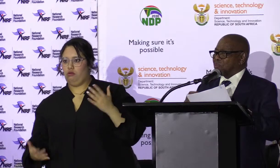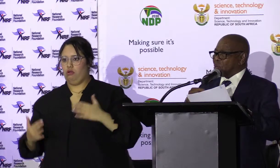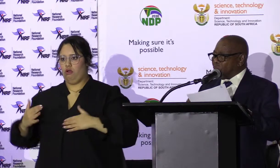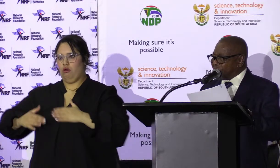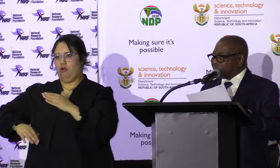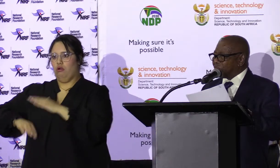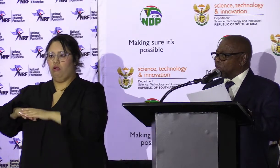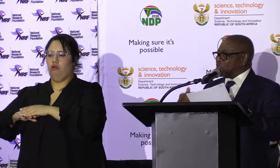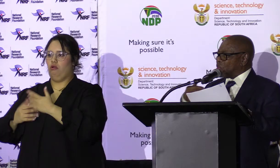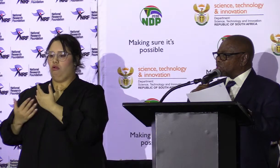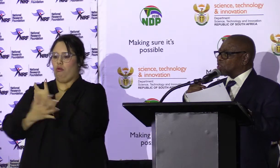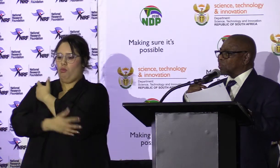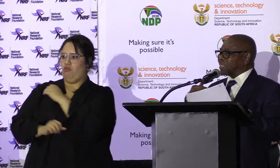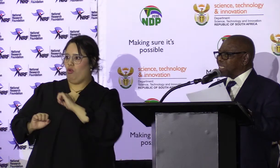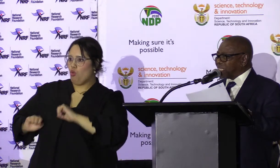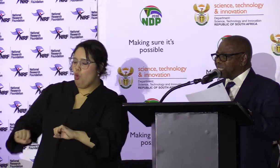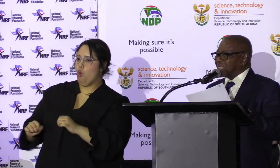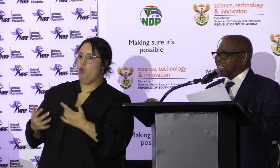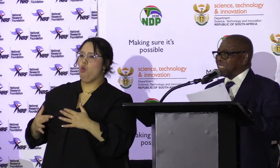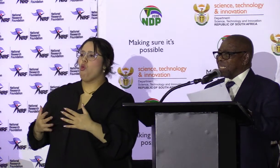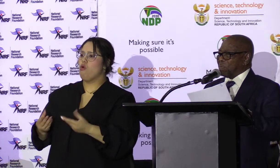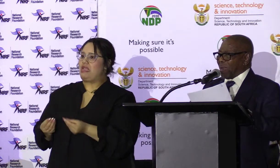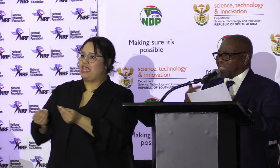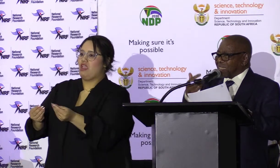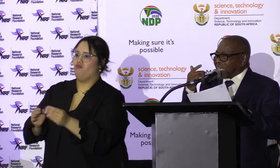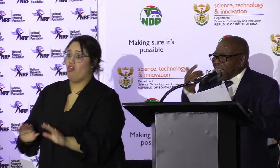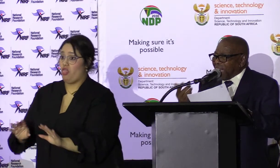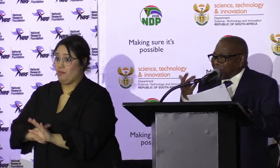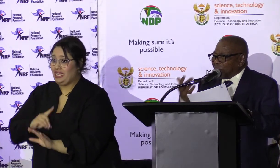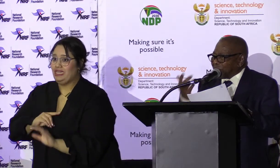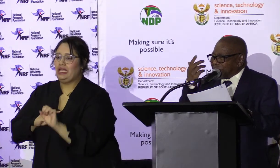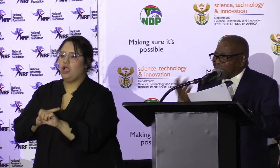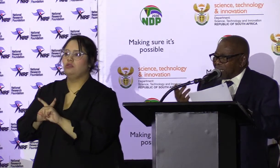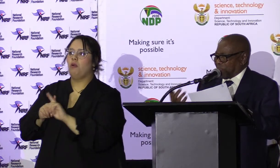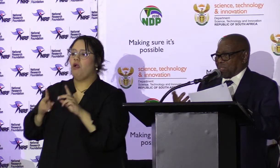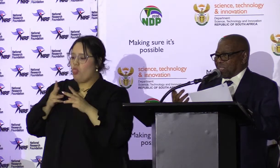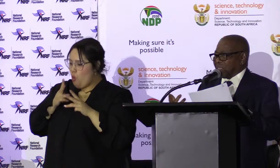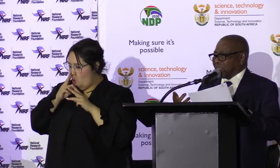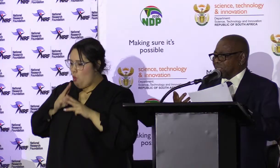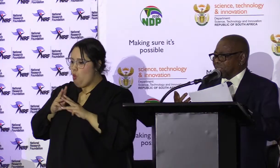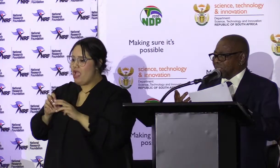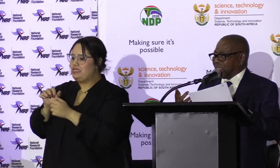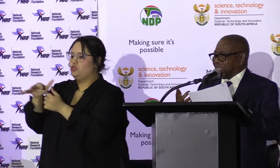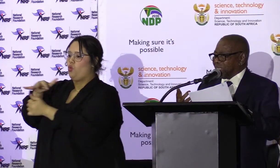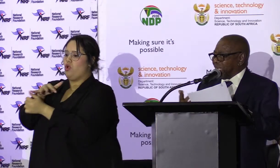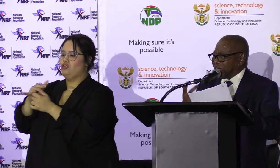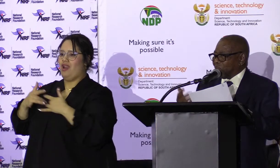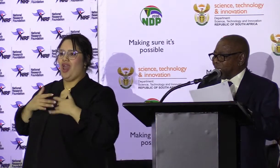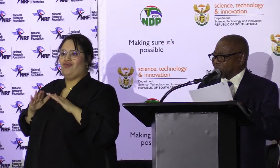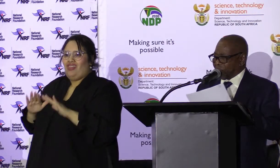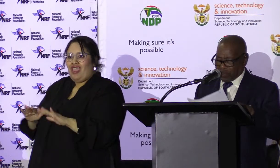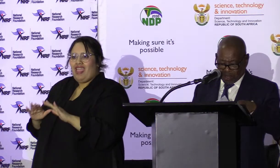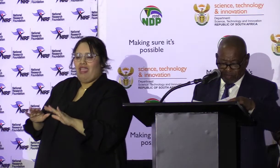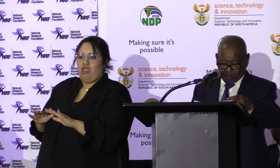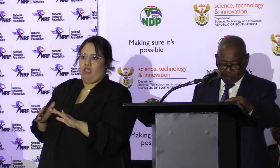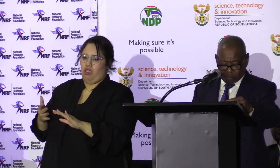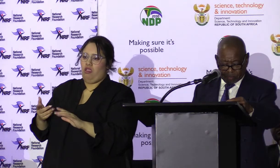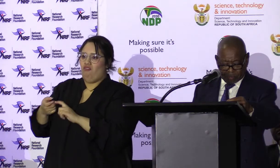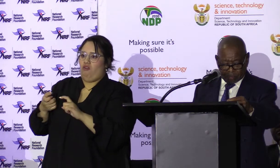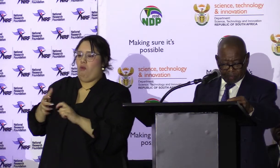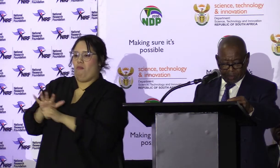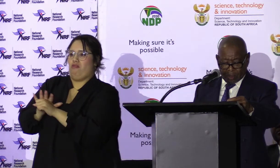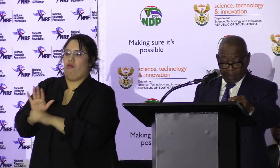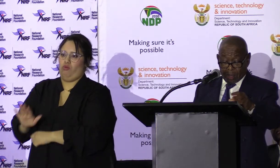in terms of not your dignity, but the kind of circumstances that you actually come